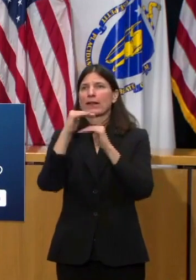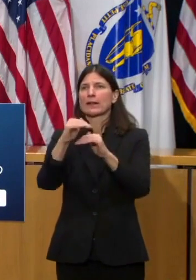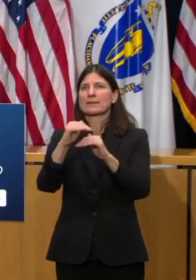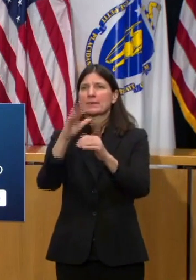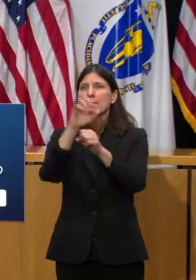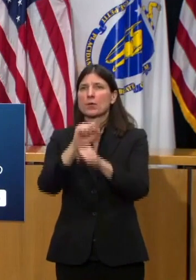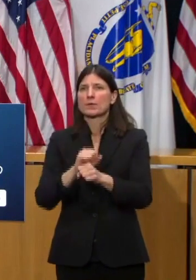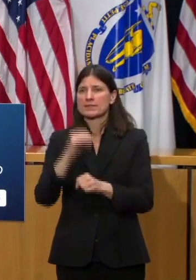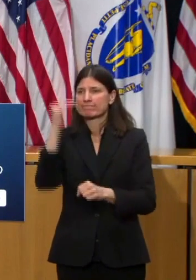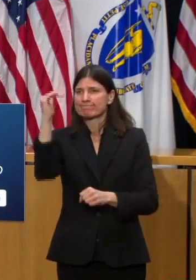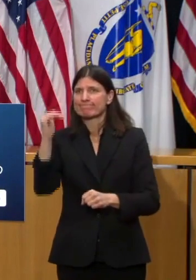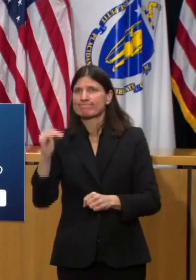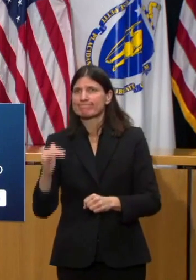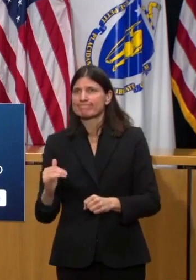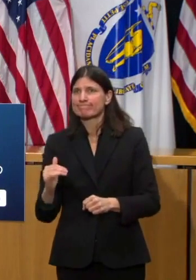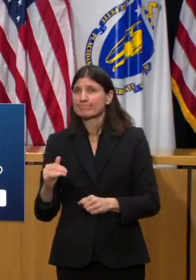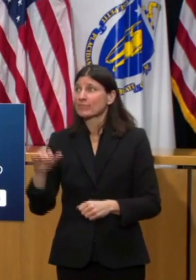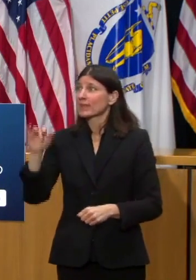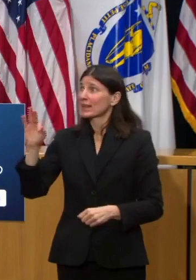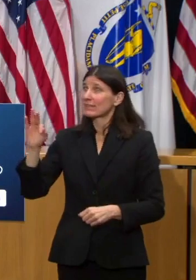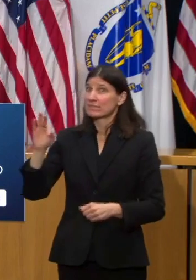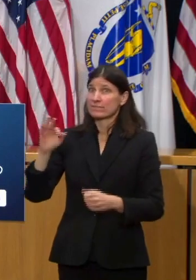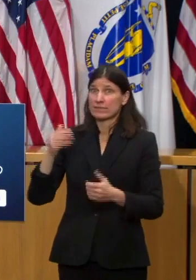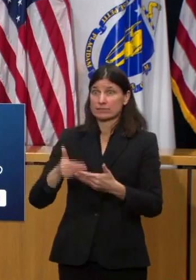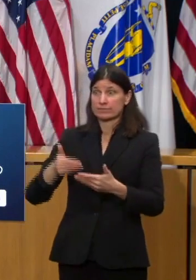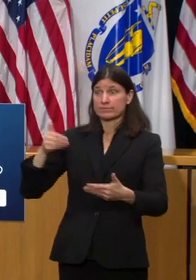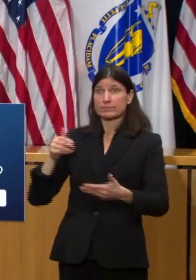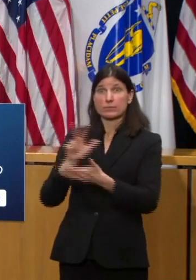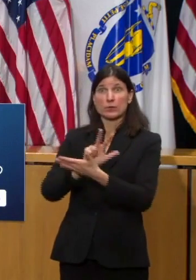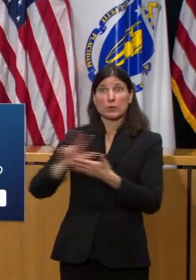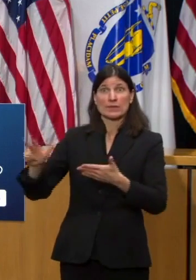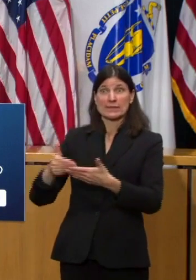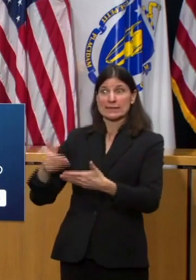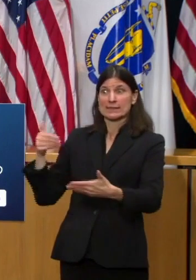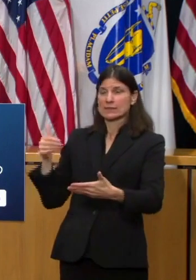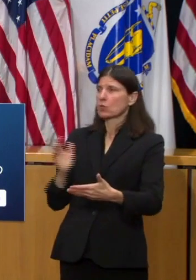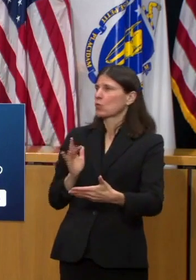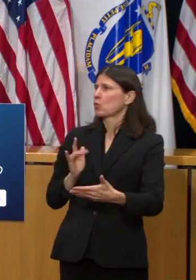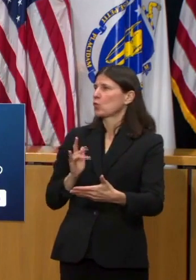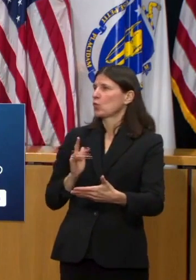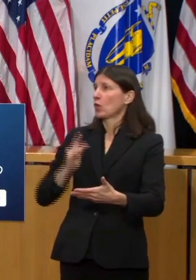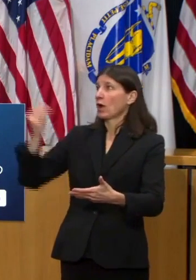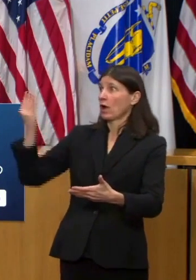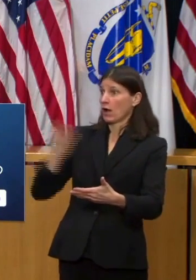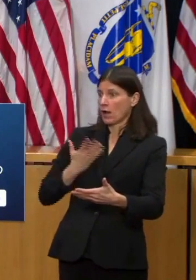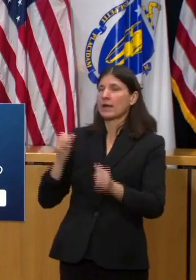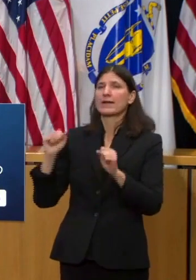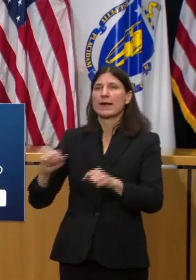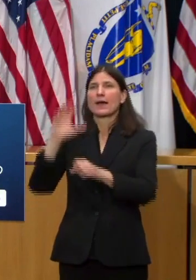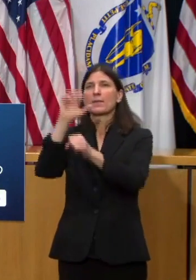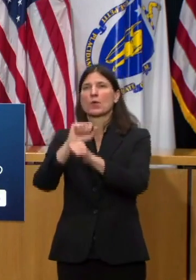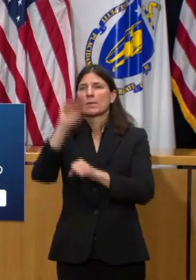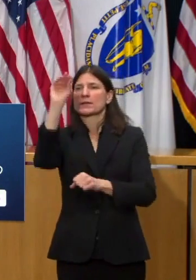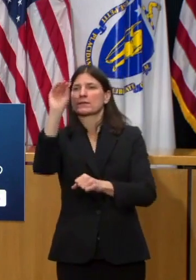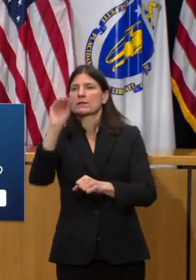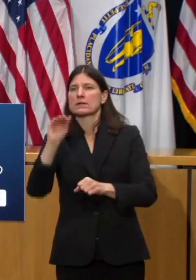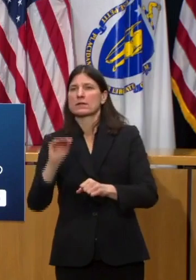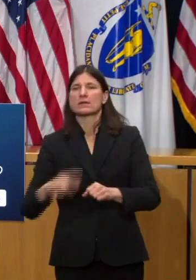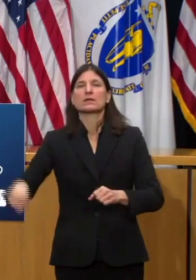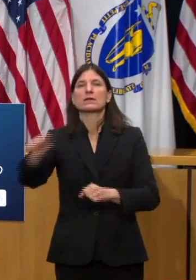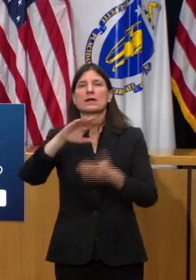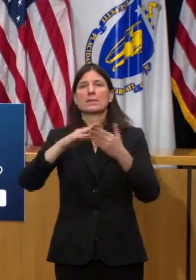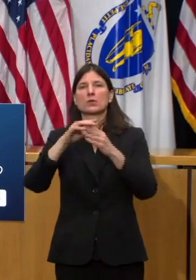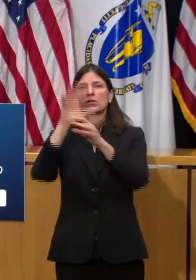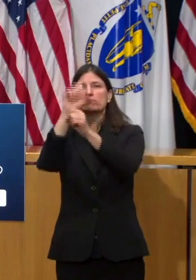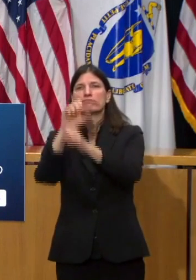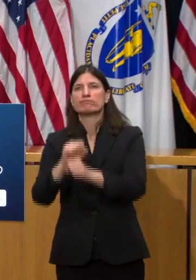who are looking to make appointments. So that, I mean, that message has been delivered over and over again, The second message has been,